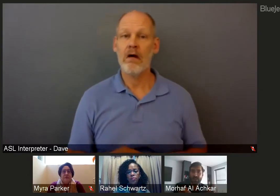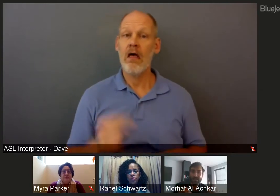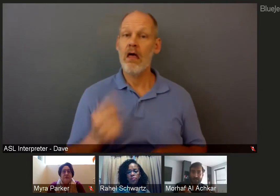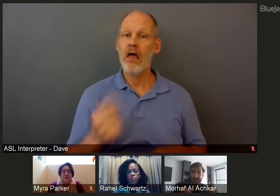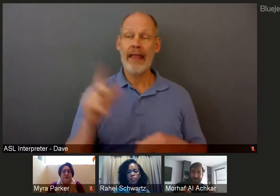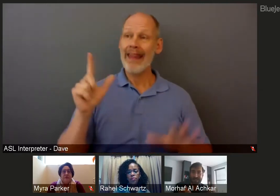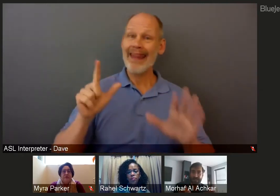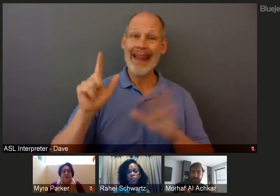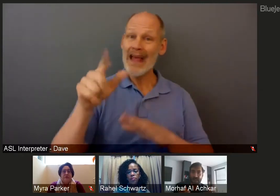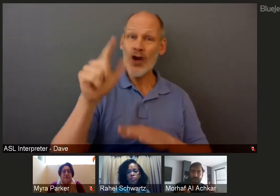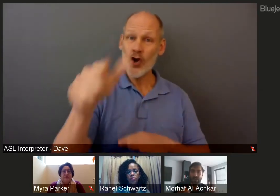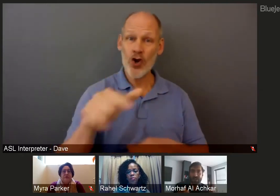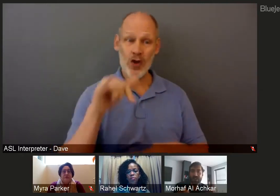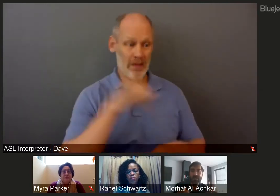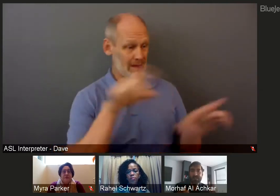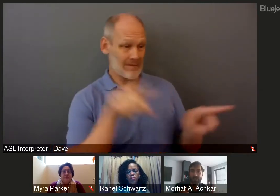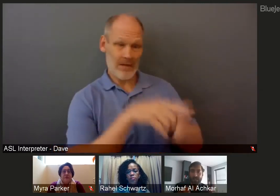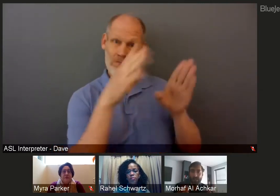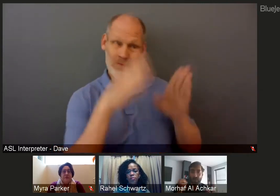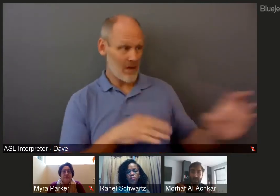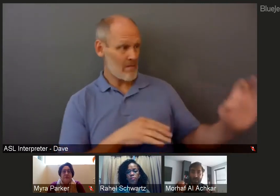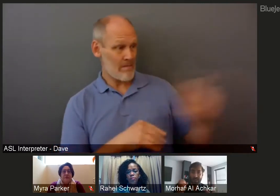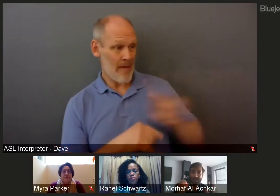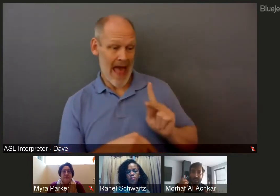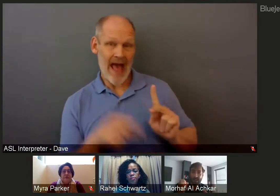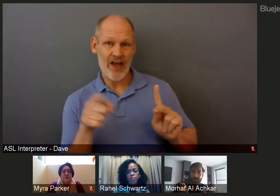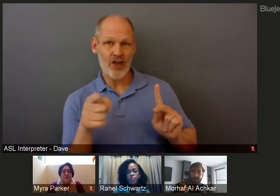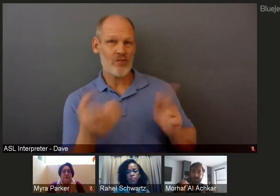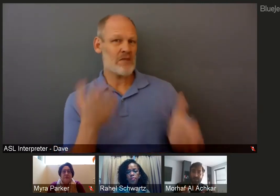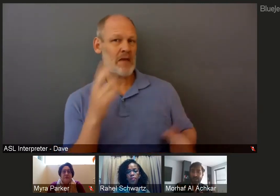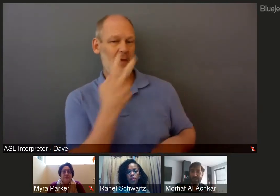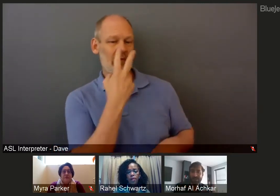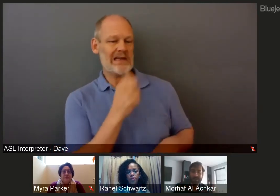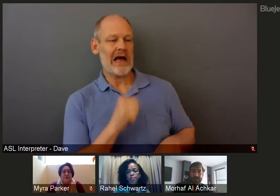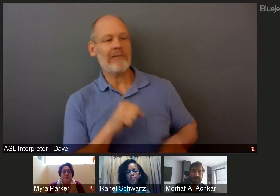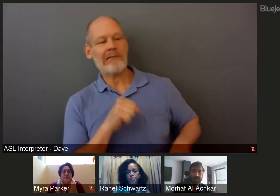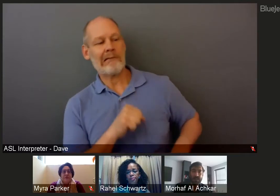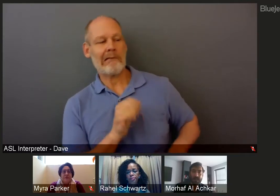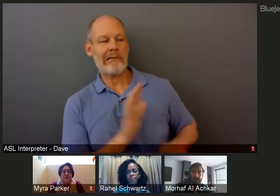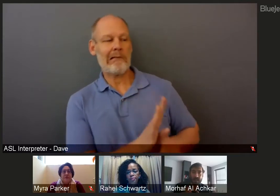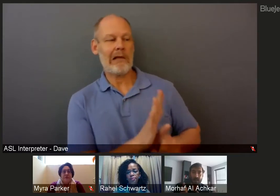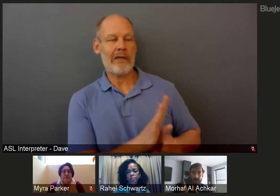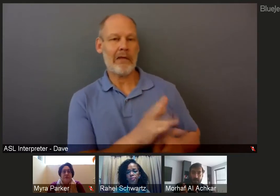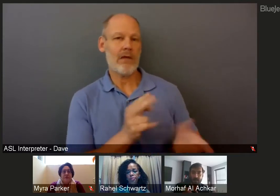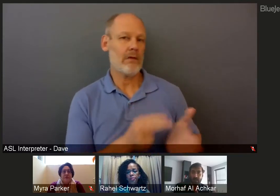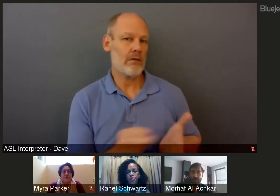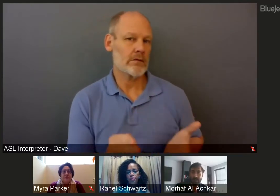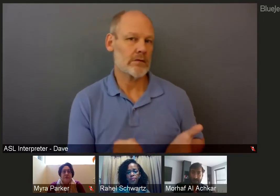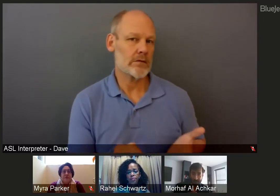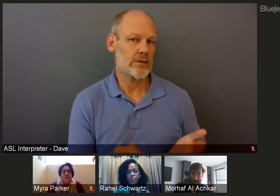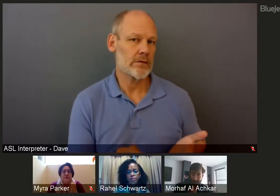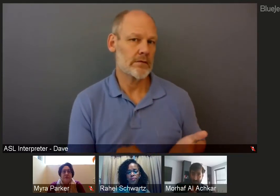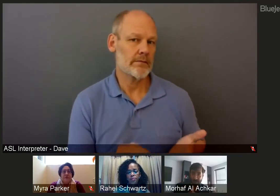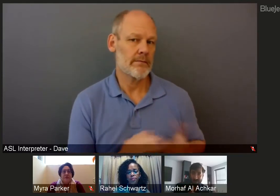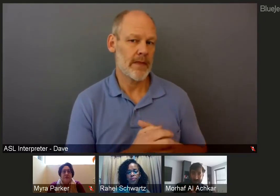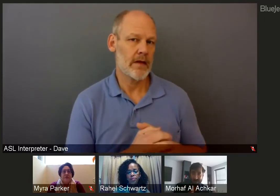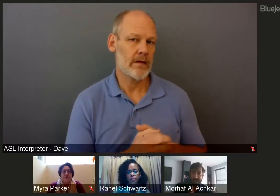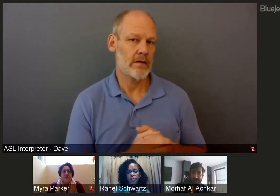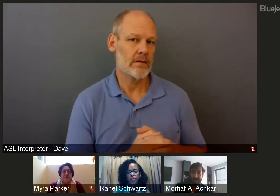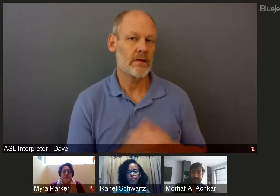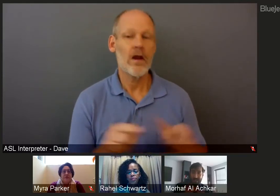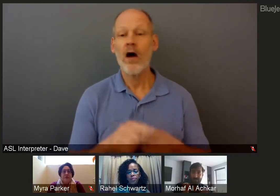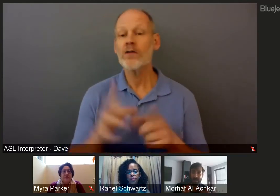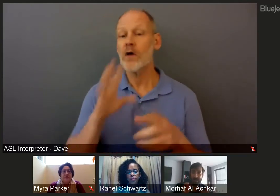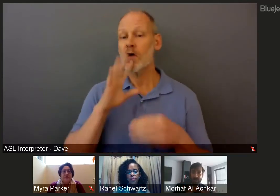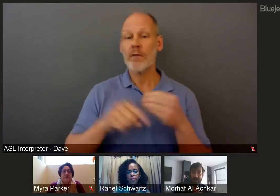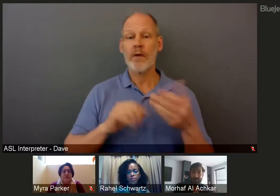in diagnosis because, again, of that learned mistrust in that encounter of the persons themselves. Third, community. I am immigrant. I'm